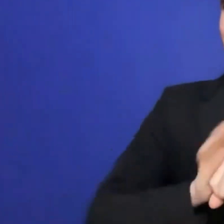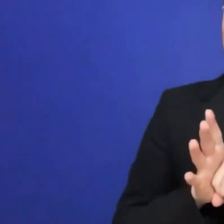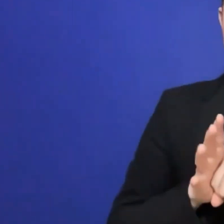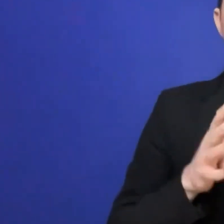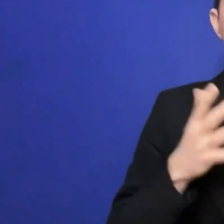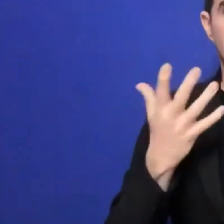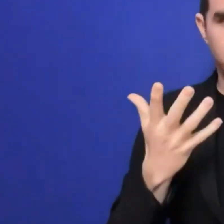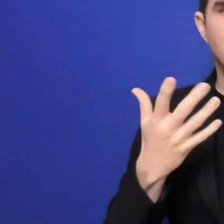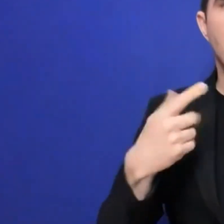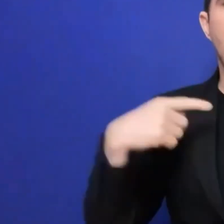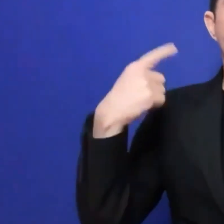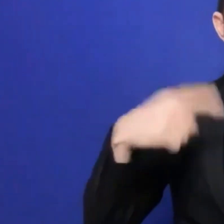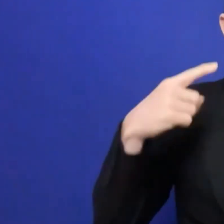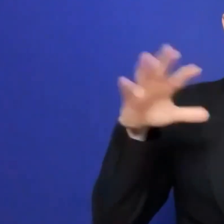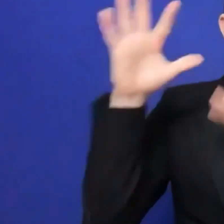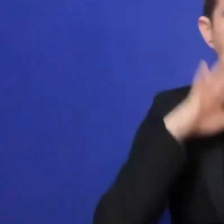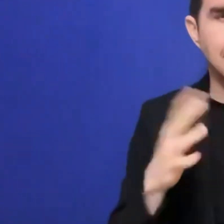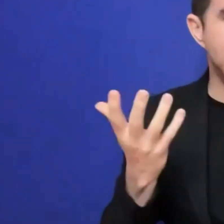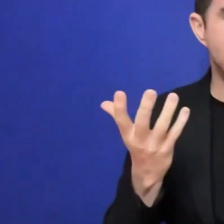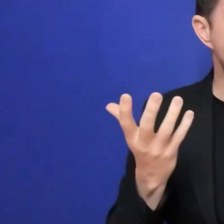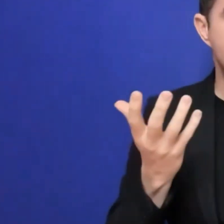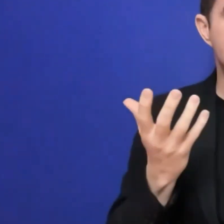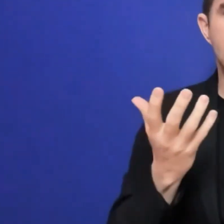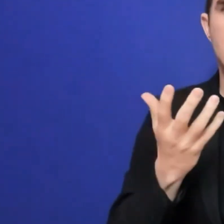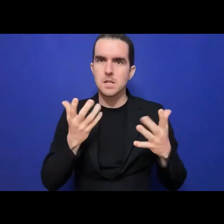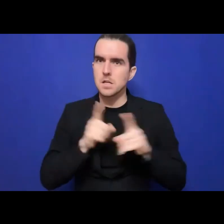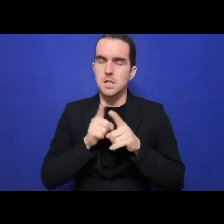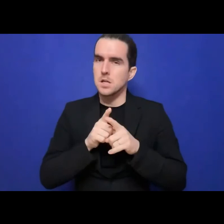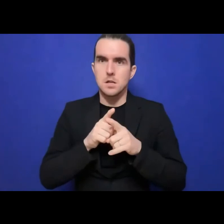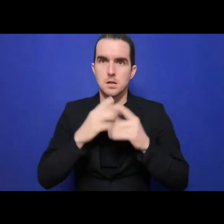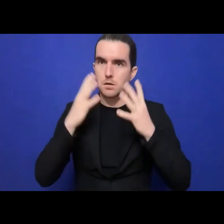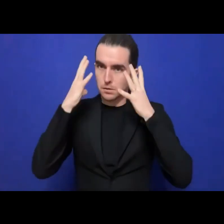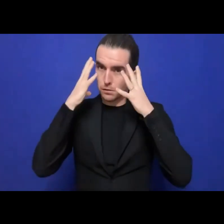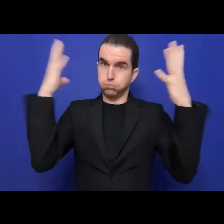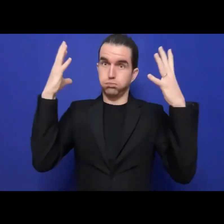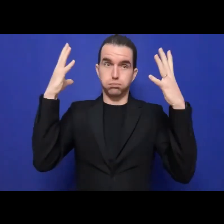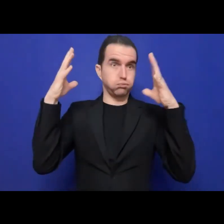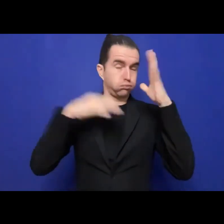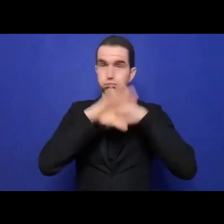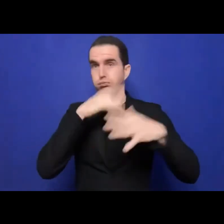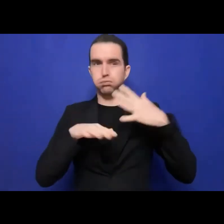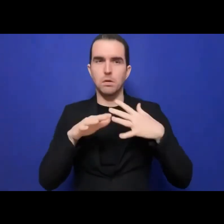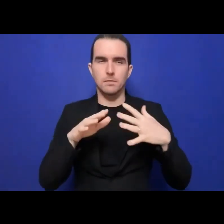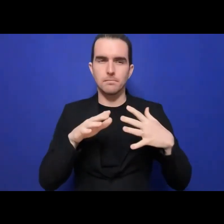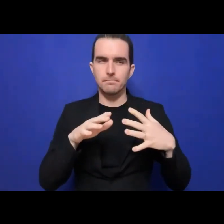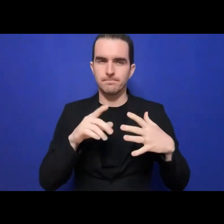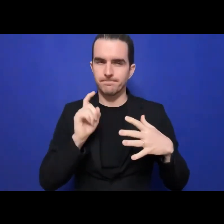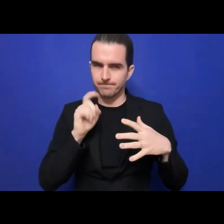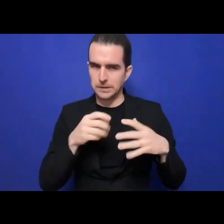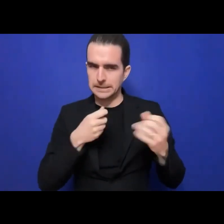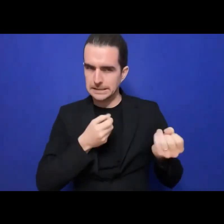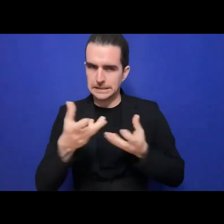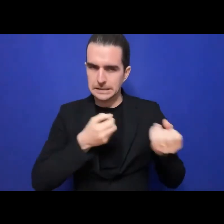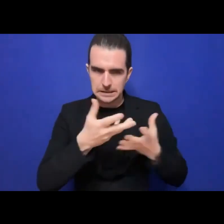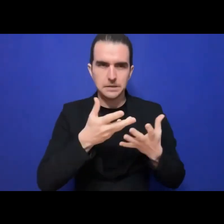has really impacted mental health across healthcare workers. So, an issue that a lot of people